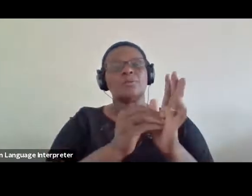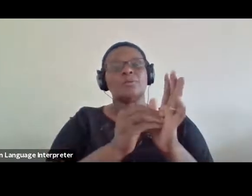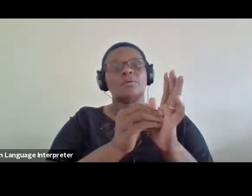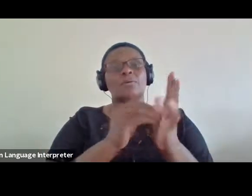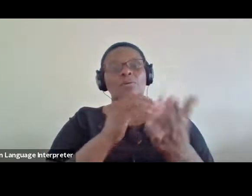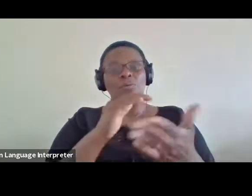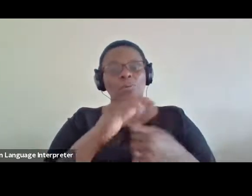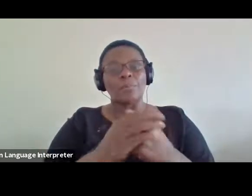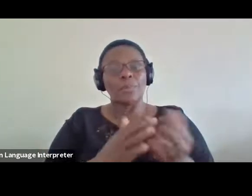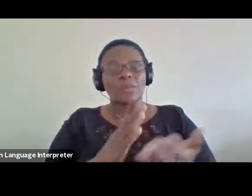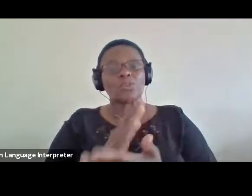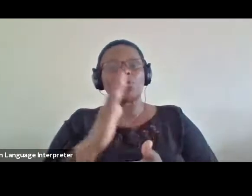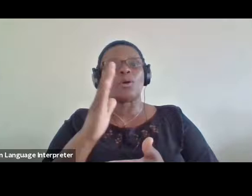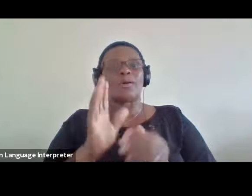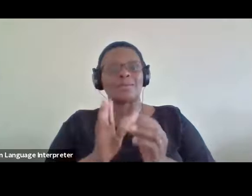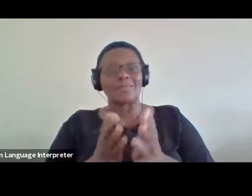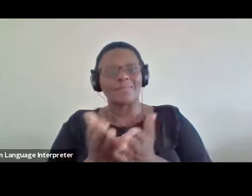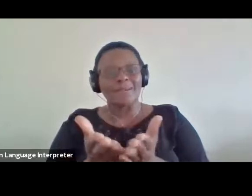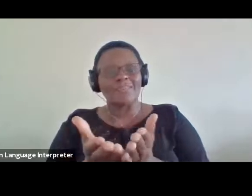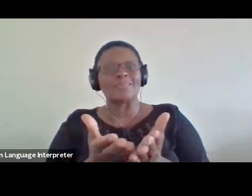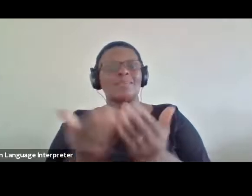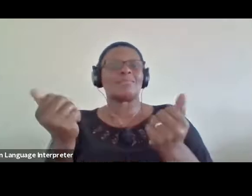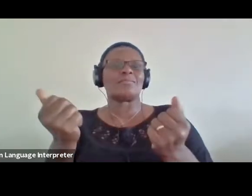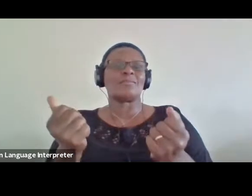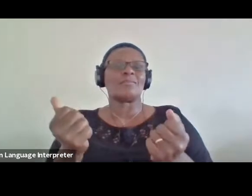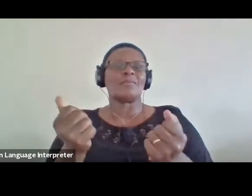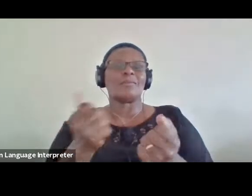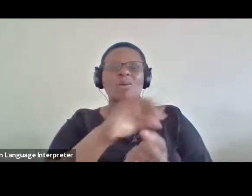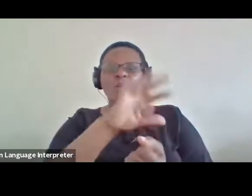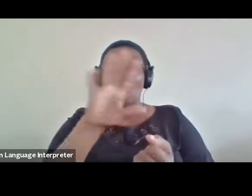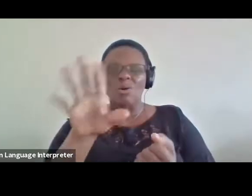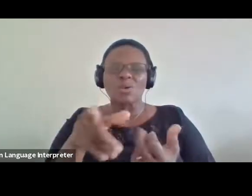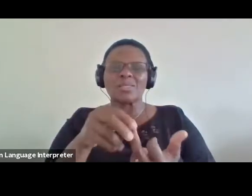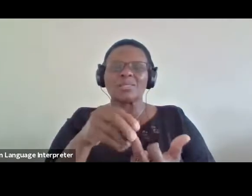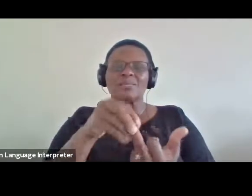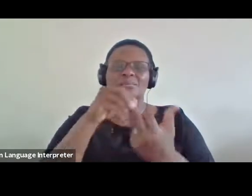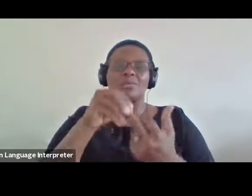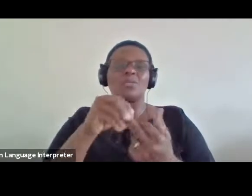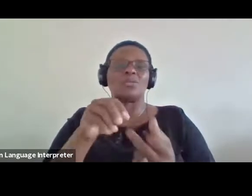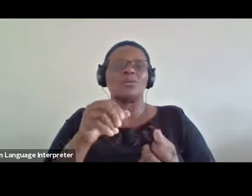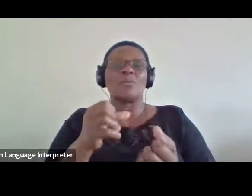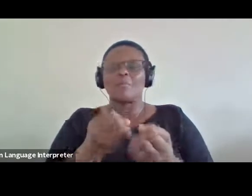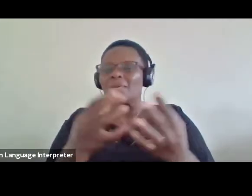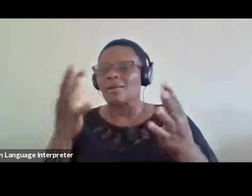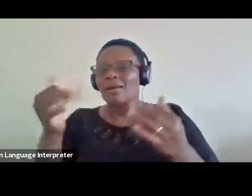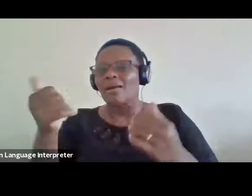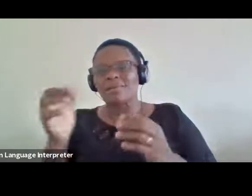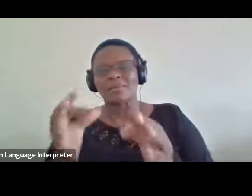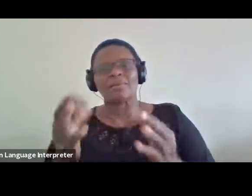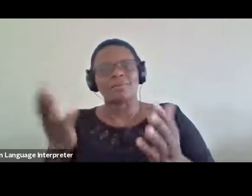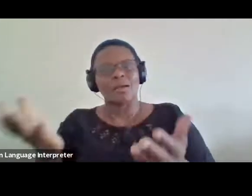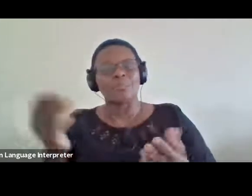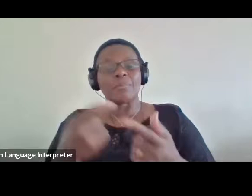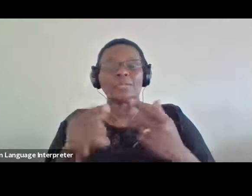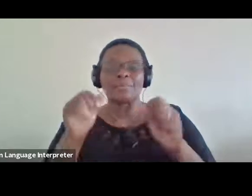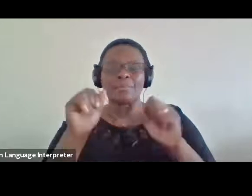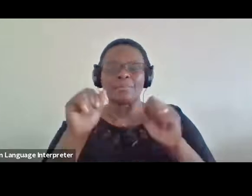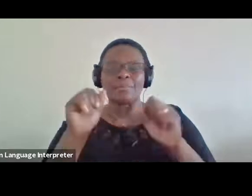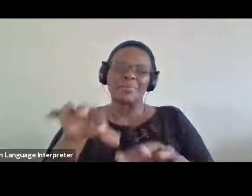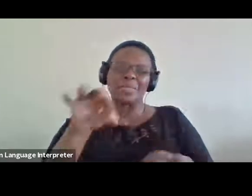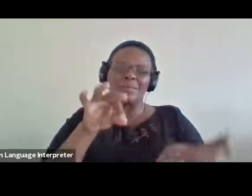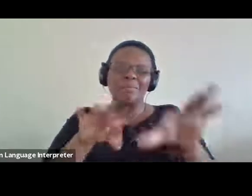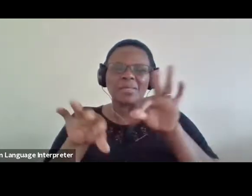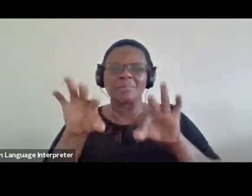offensive cyber technologies don't get a significant amount of investment when there are so many other things that we could be prioritizing.